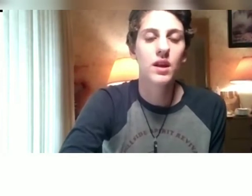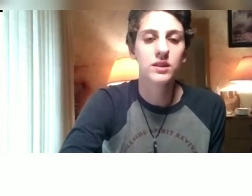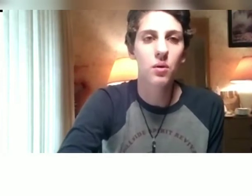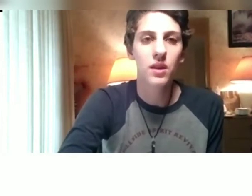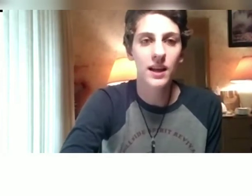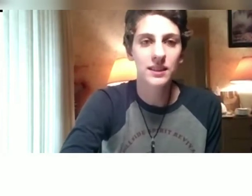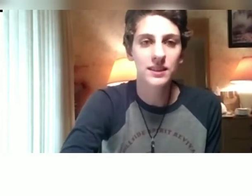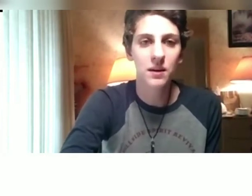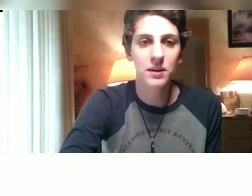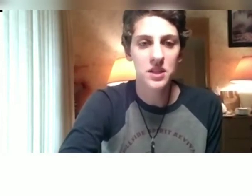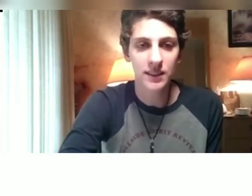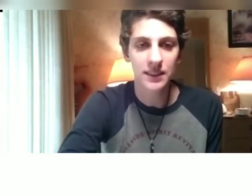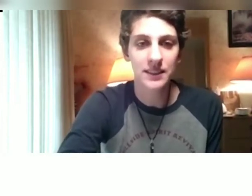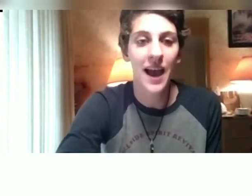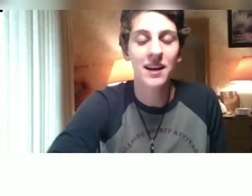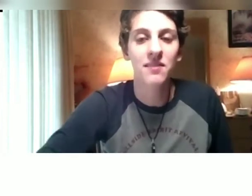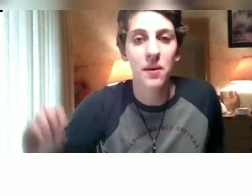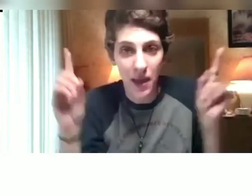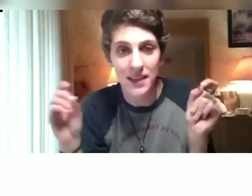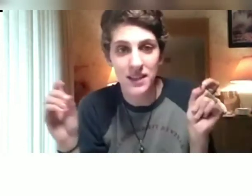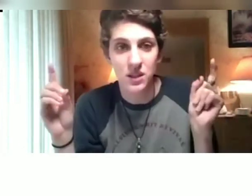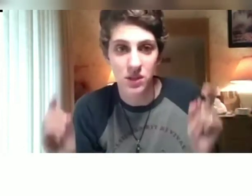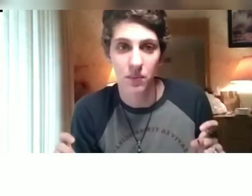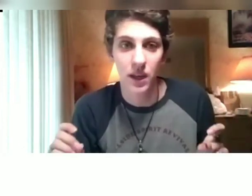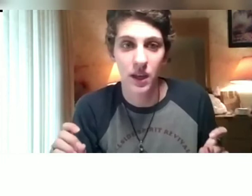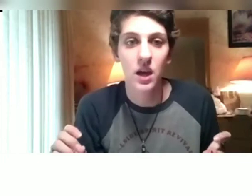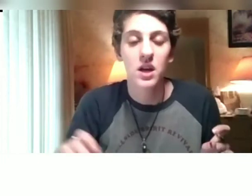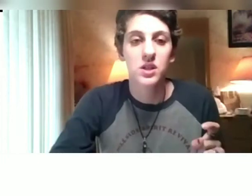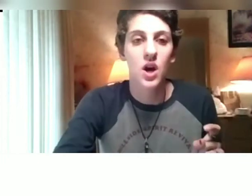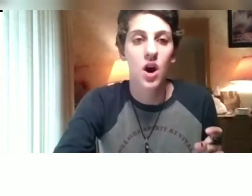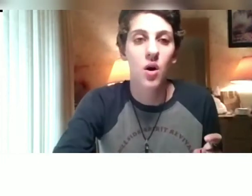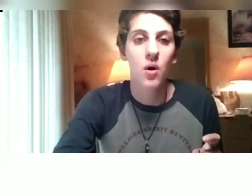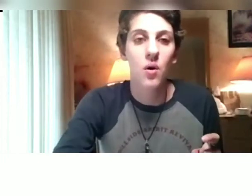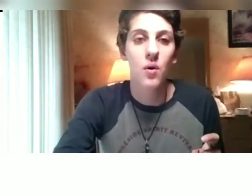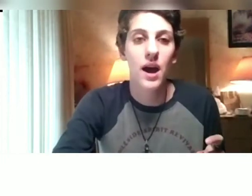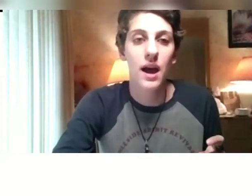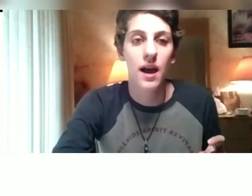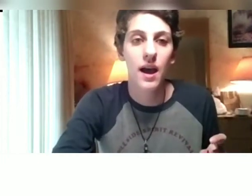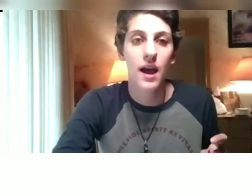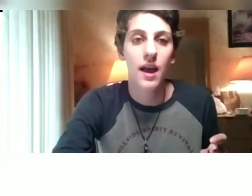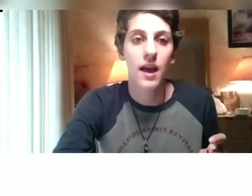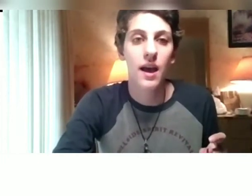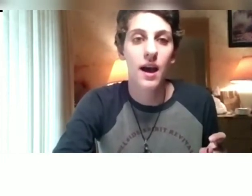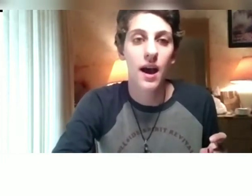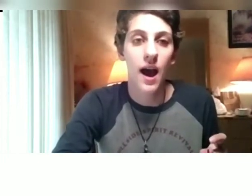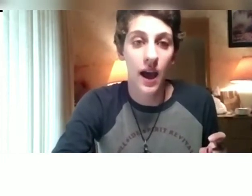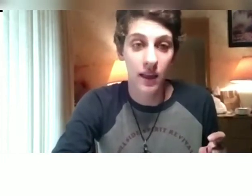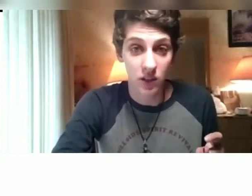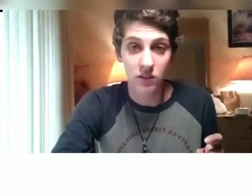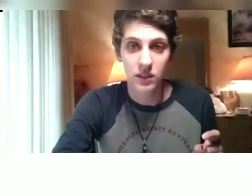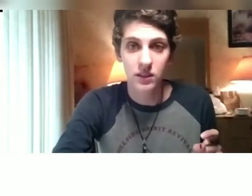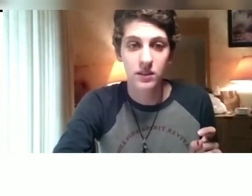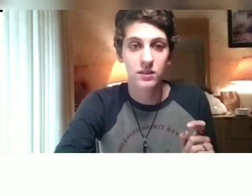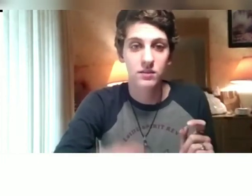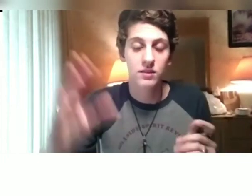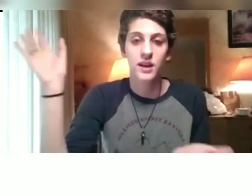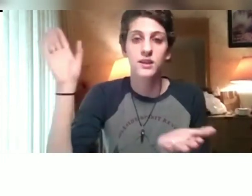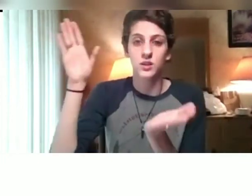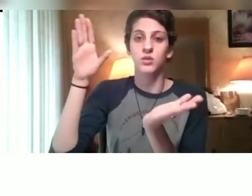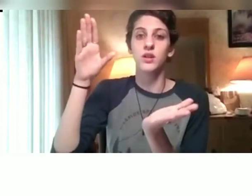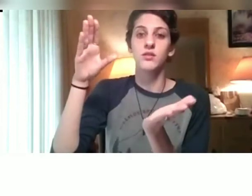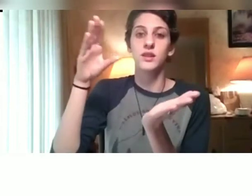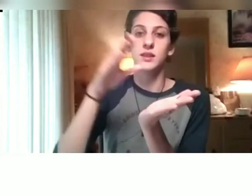So the next thing I want to teach you guys is the adjective that makes you something. So I loan, right?